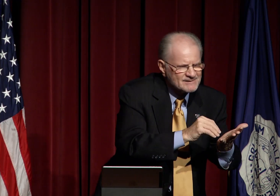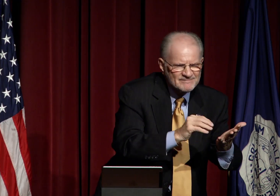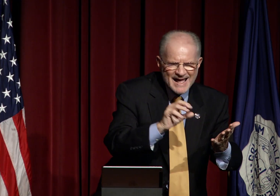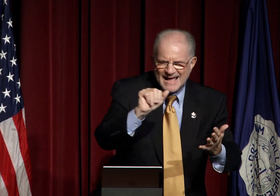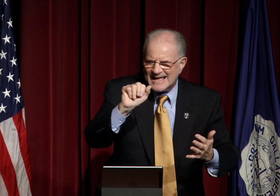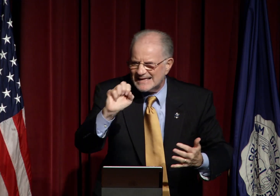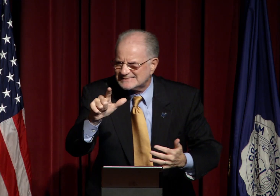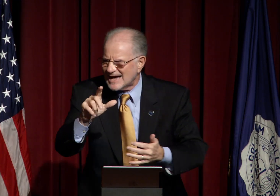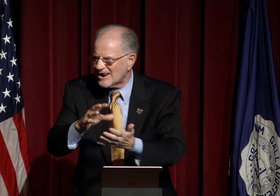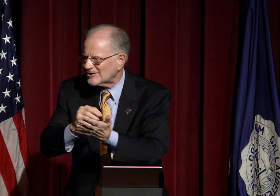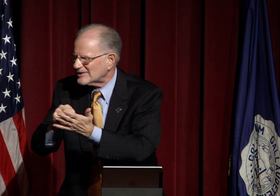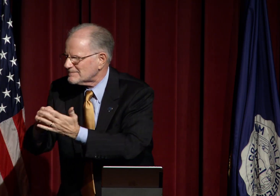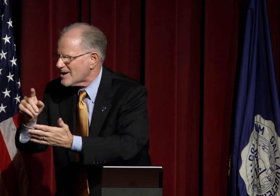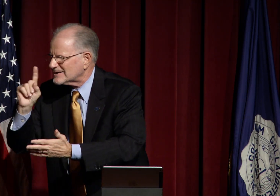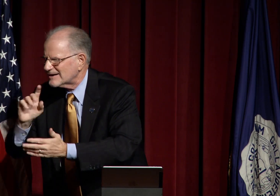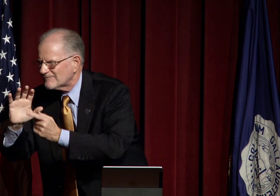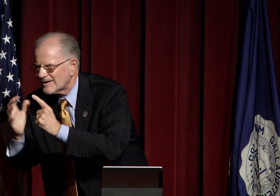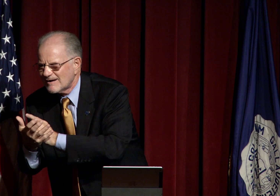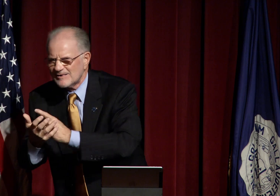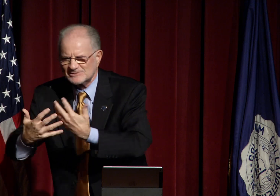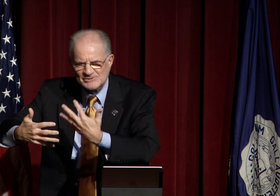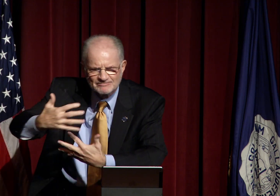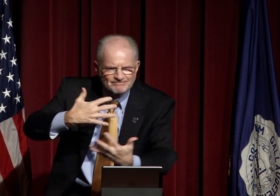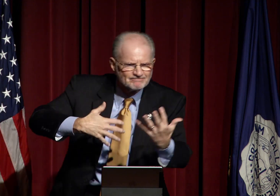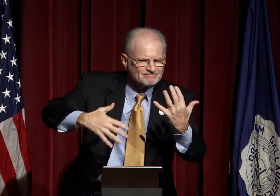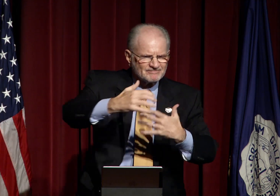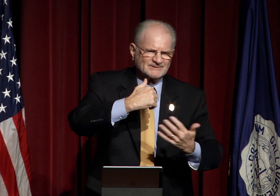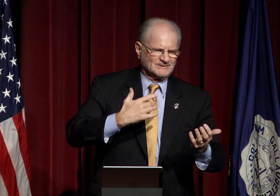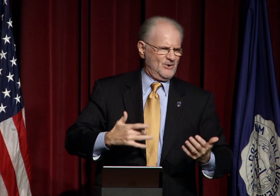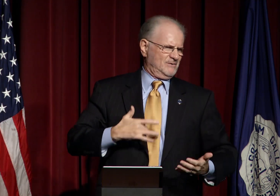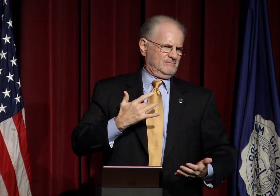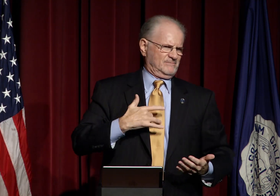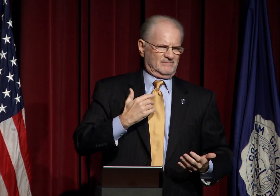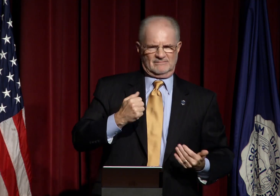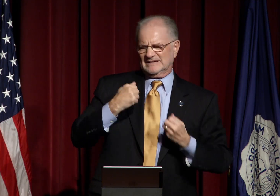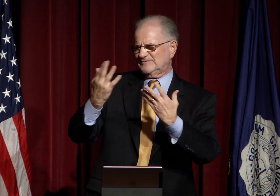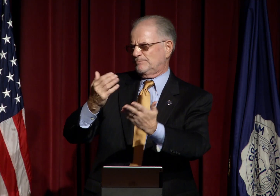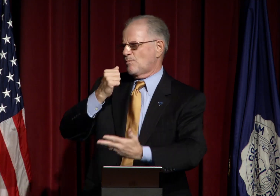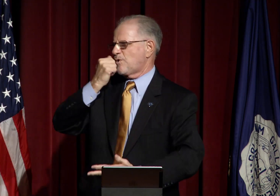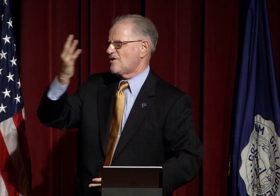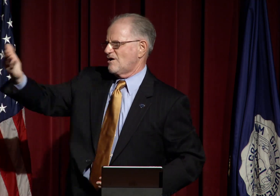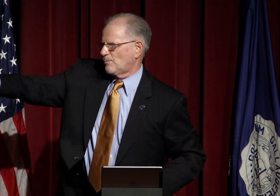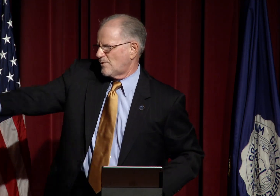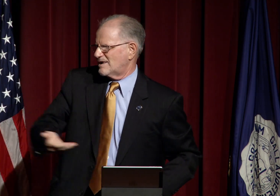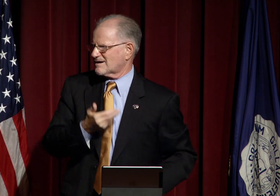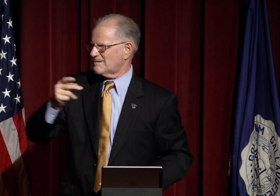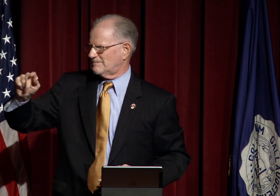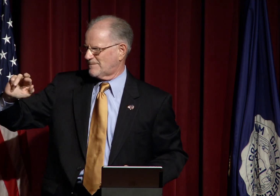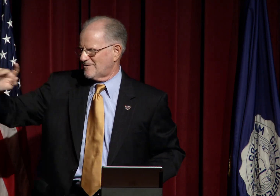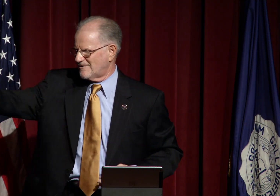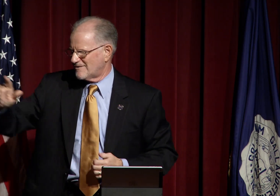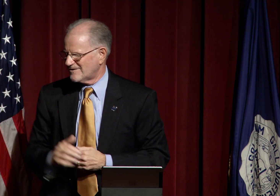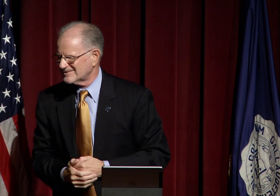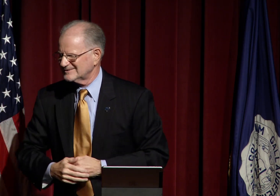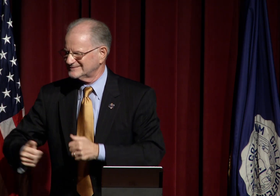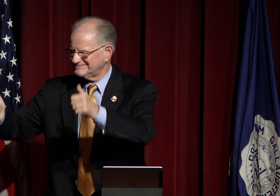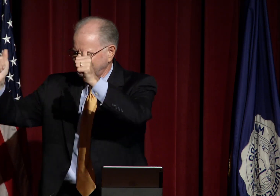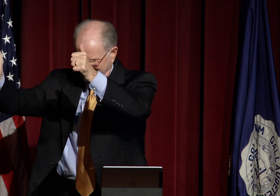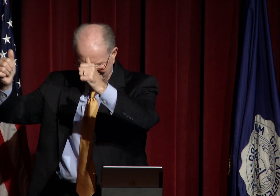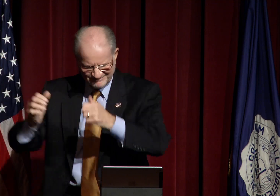He's already begun learning his sign language classes and interacting with many members of the campus. We want to extend a warm